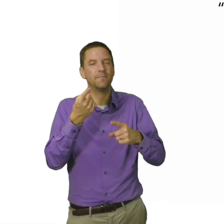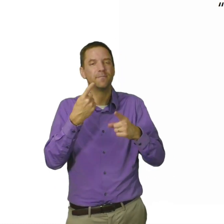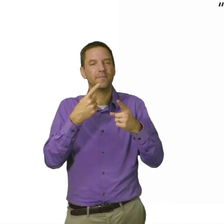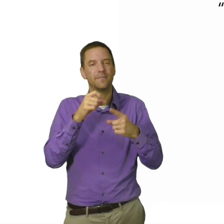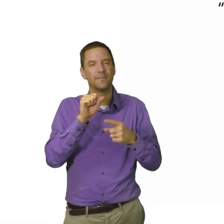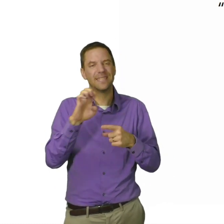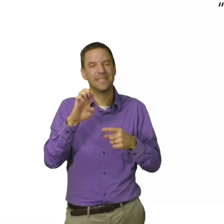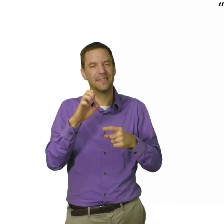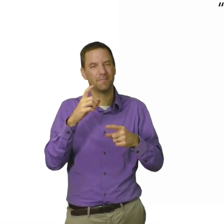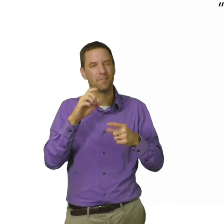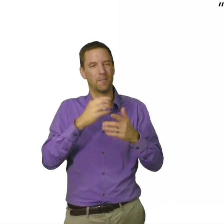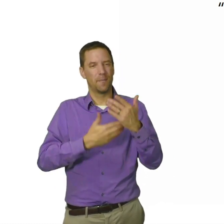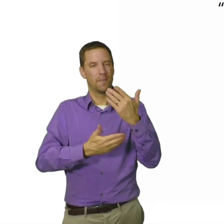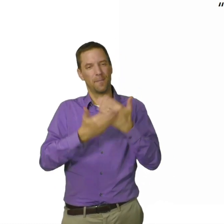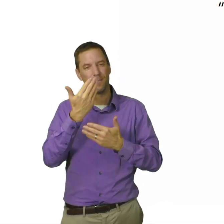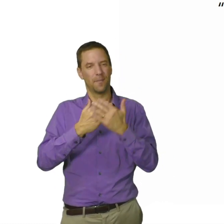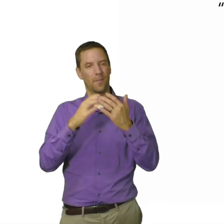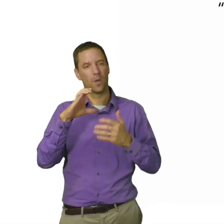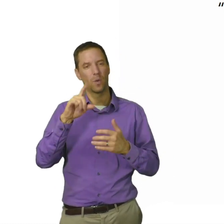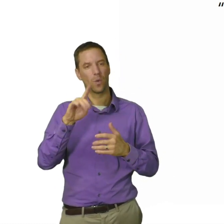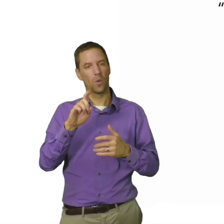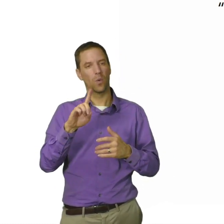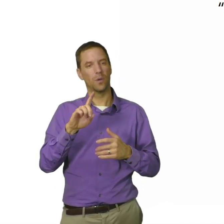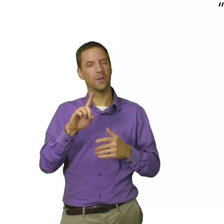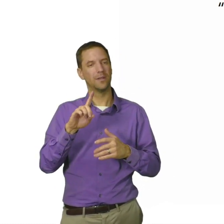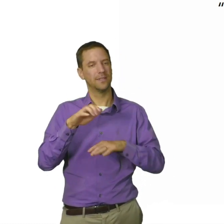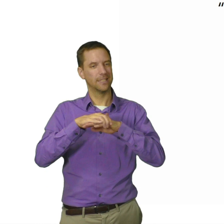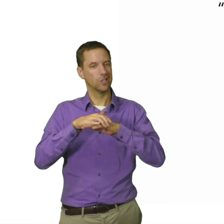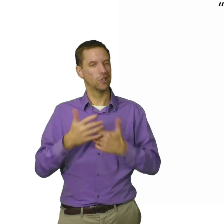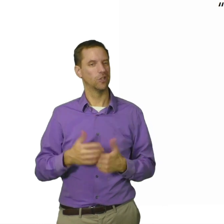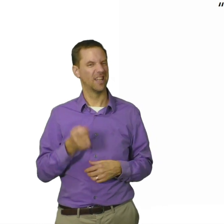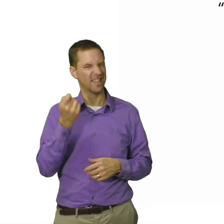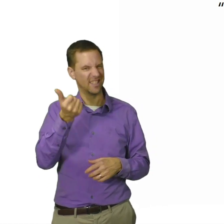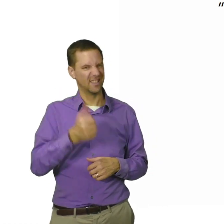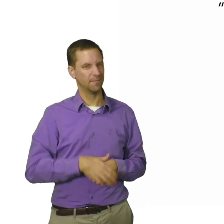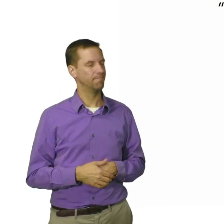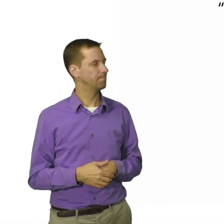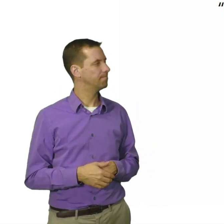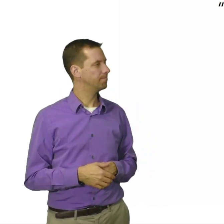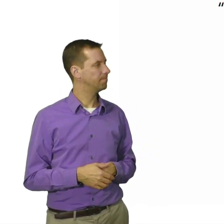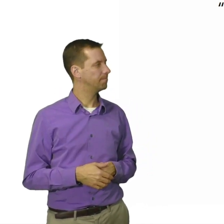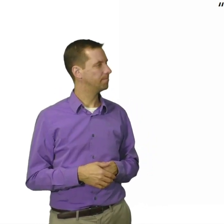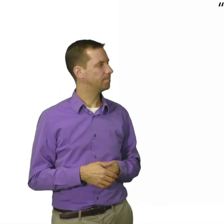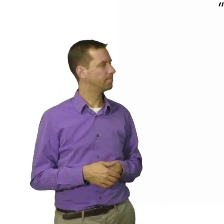There is a tiny bit of manually coded English, just a little.